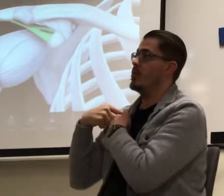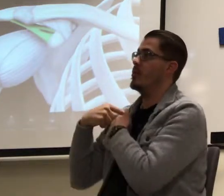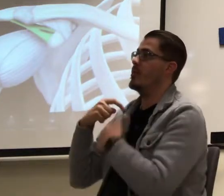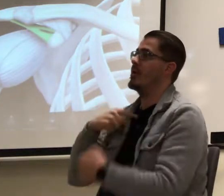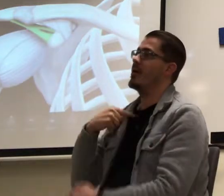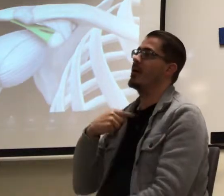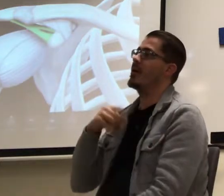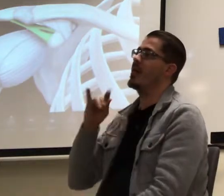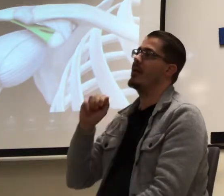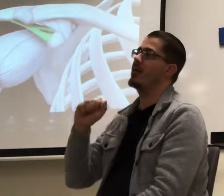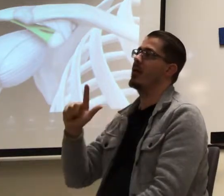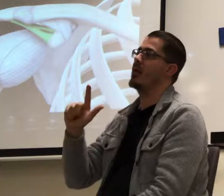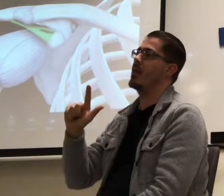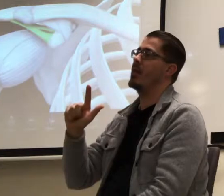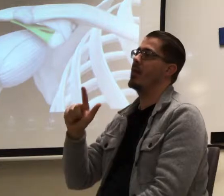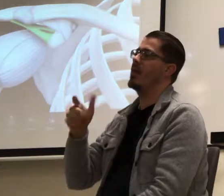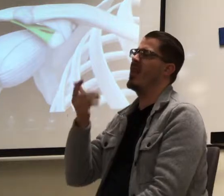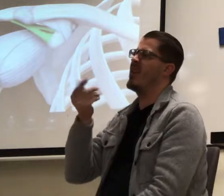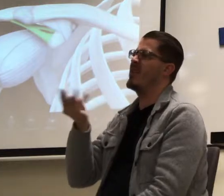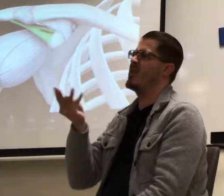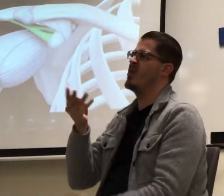them, and they're called